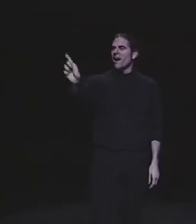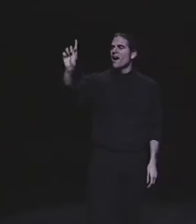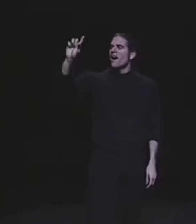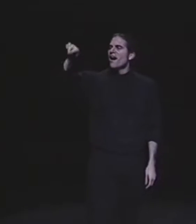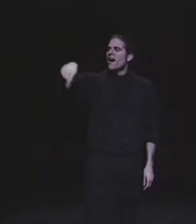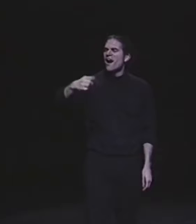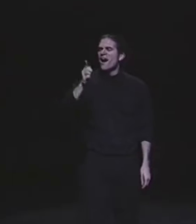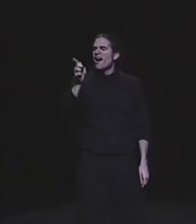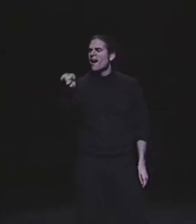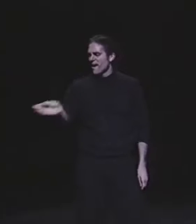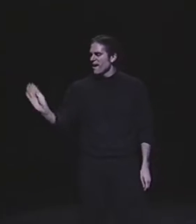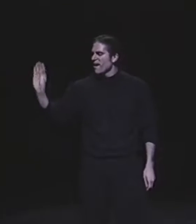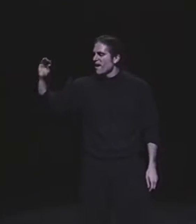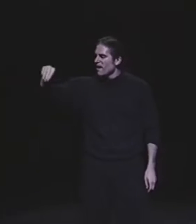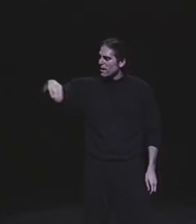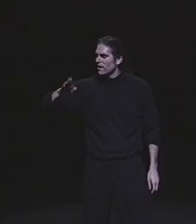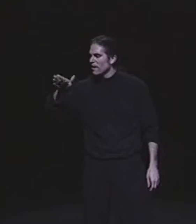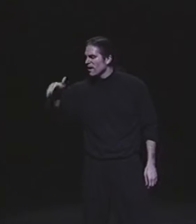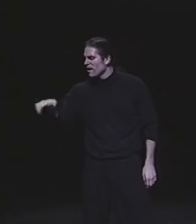Falling towards its reflection.